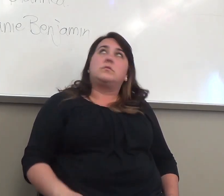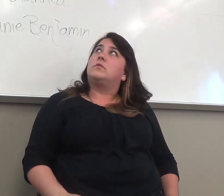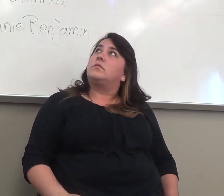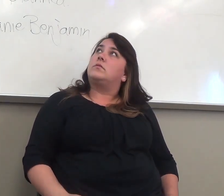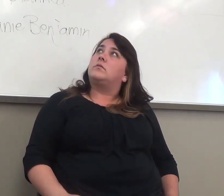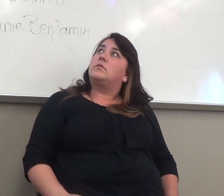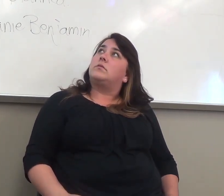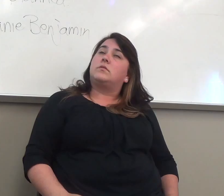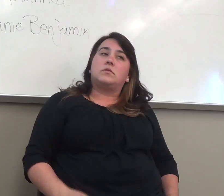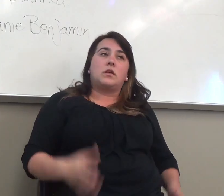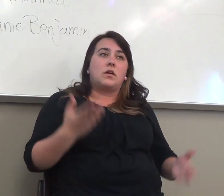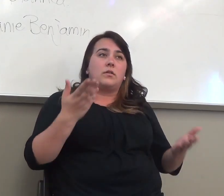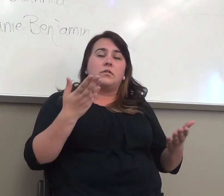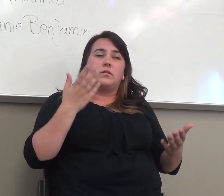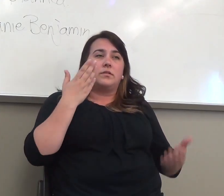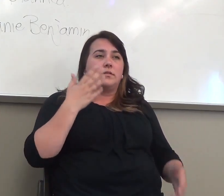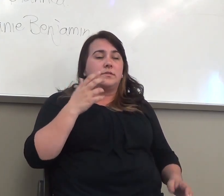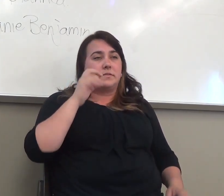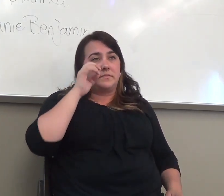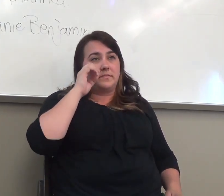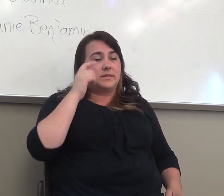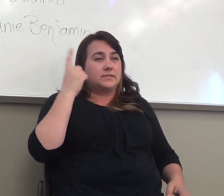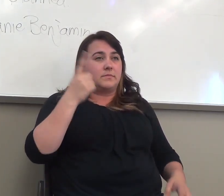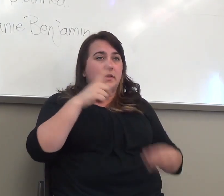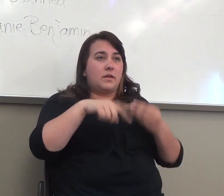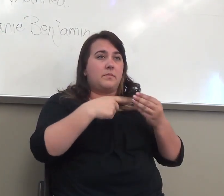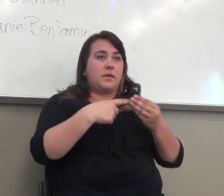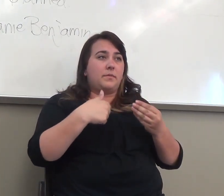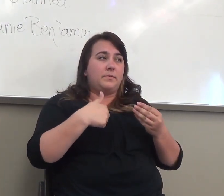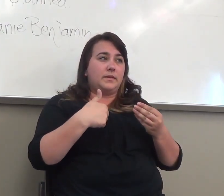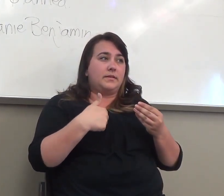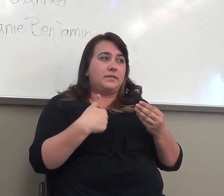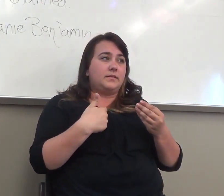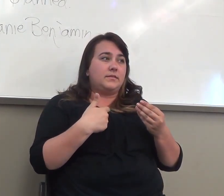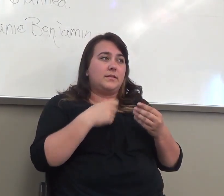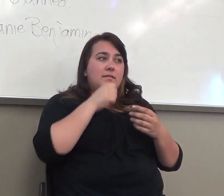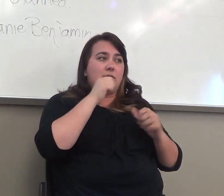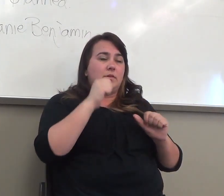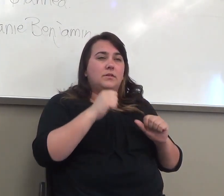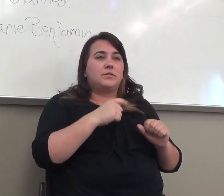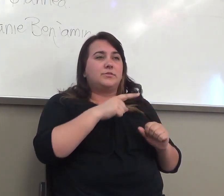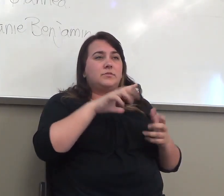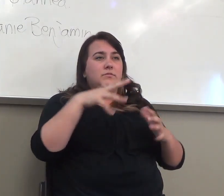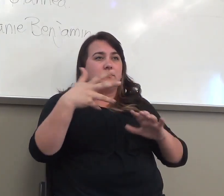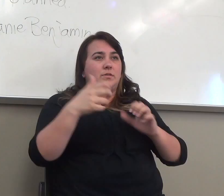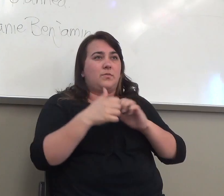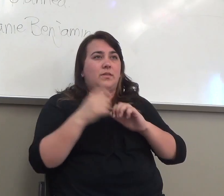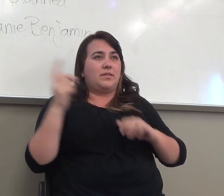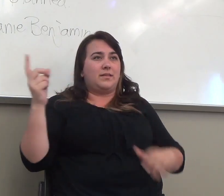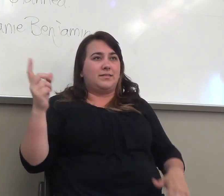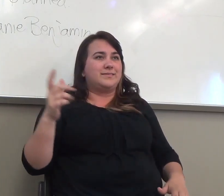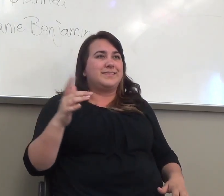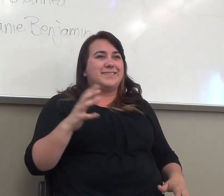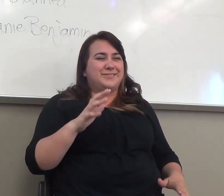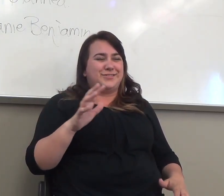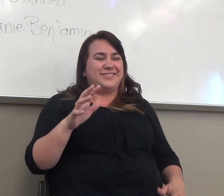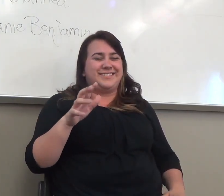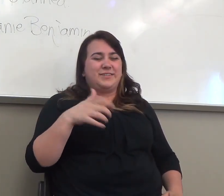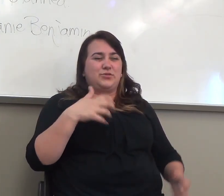Yeah, I don't know what it is. It's something about me not being, it's something about my hand being this way, put it this way. It's